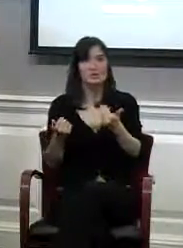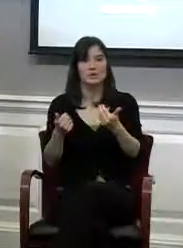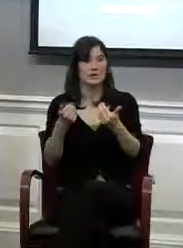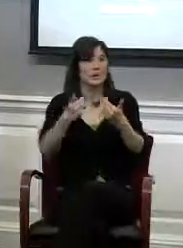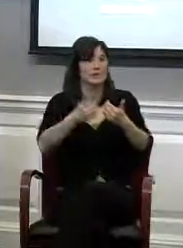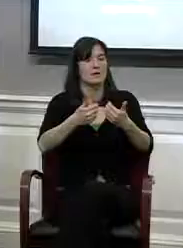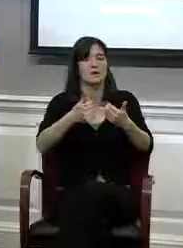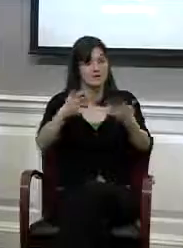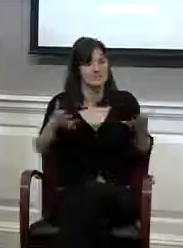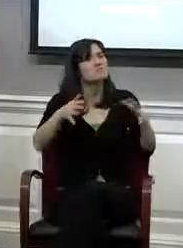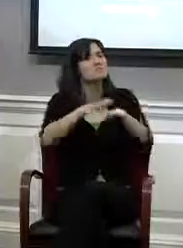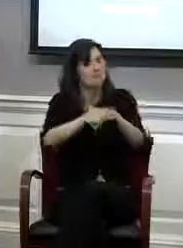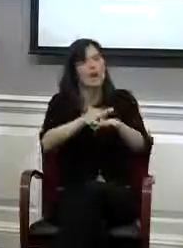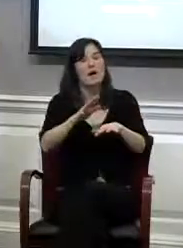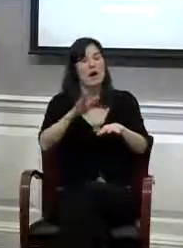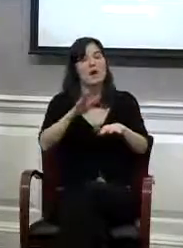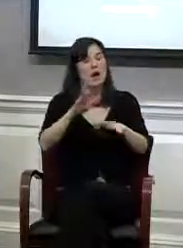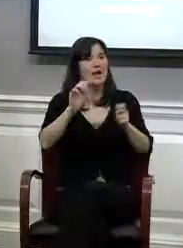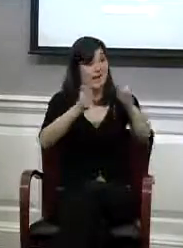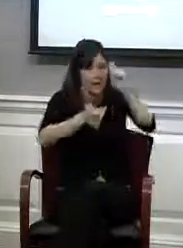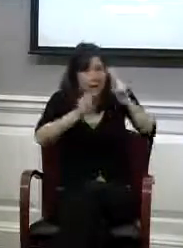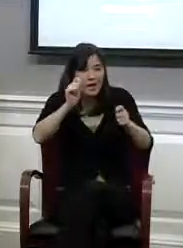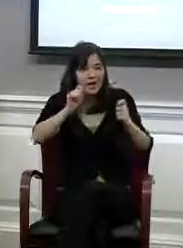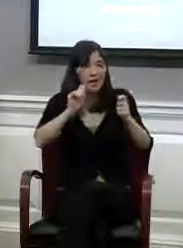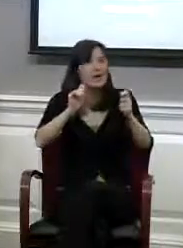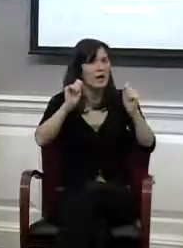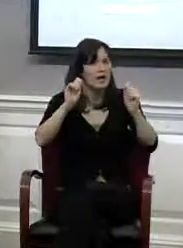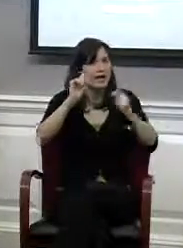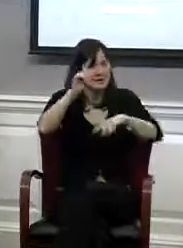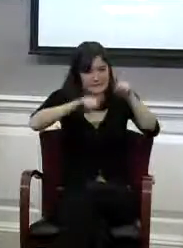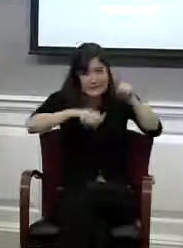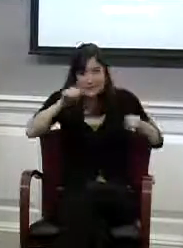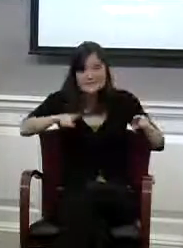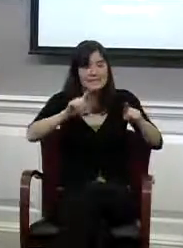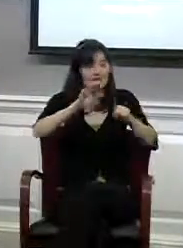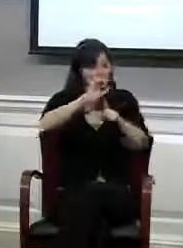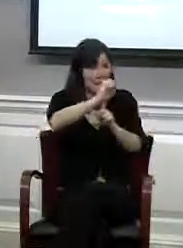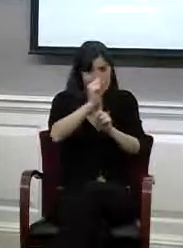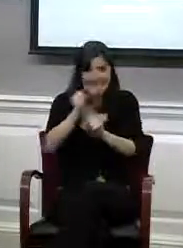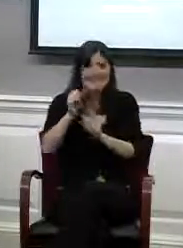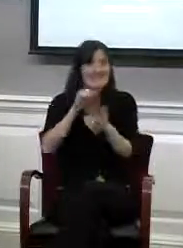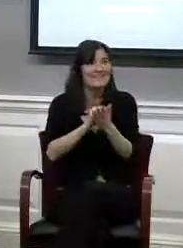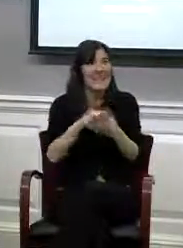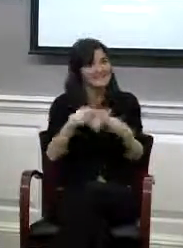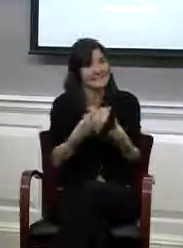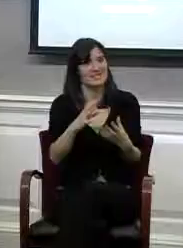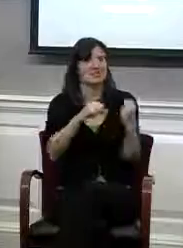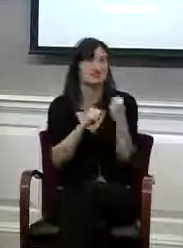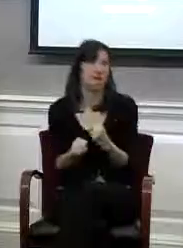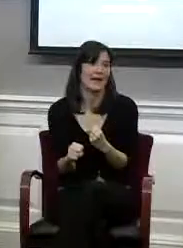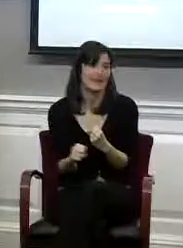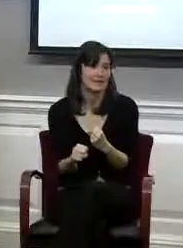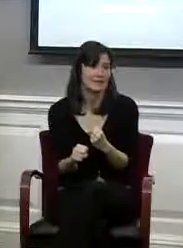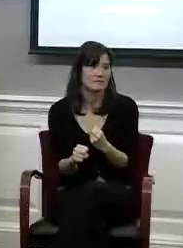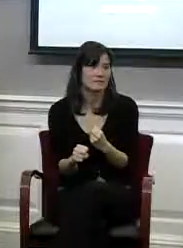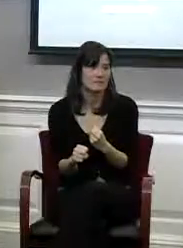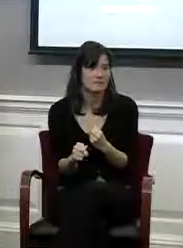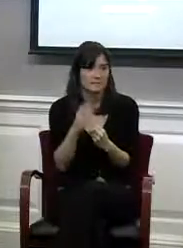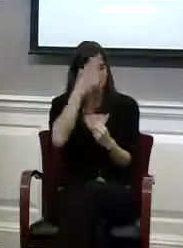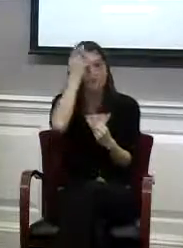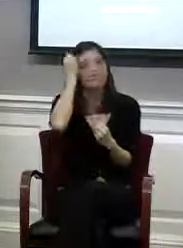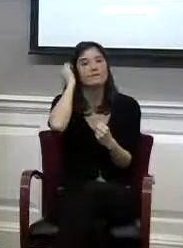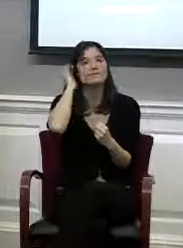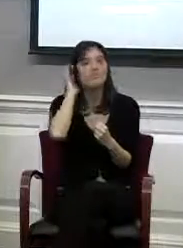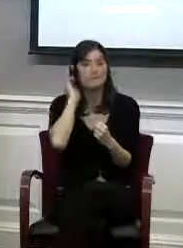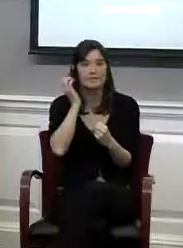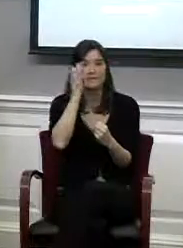I argue, is in fact its strength. Indeed, the diversity of contexts in which human rights education can and has been implemented is indeed a